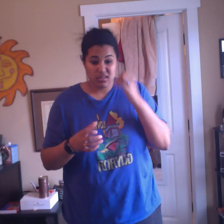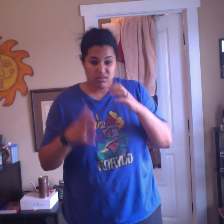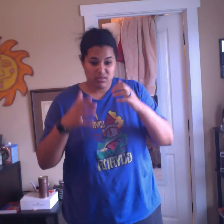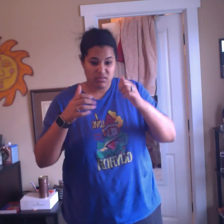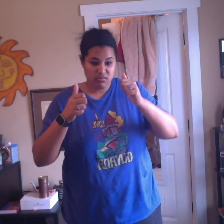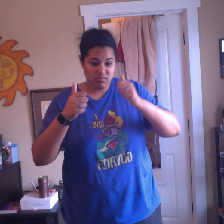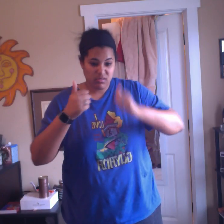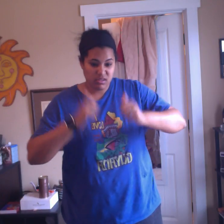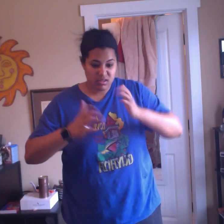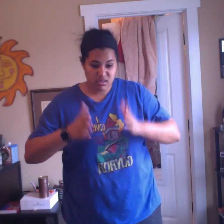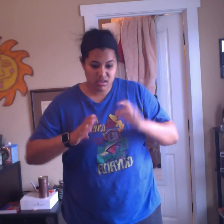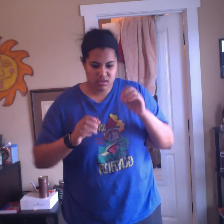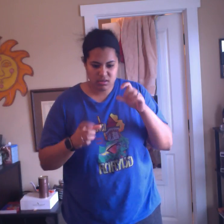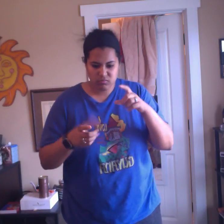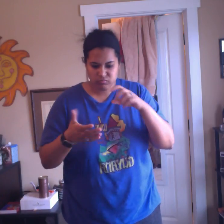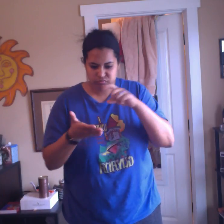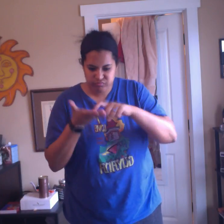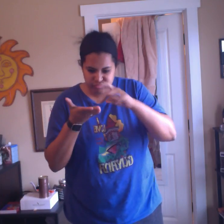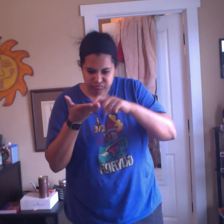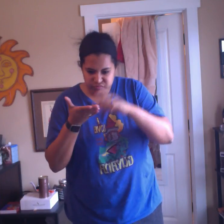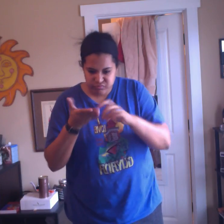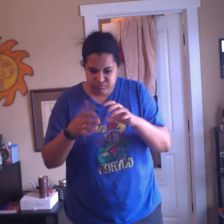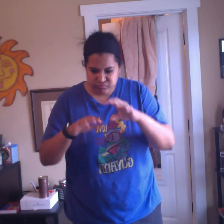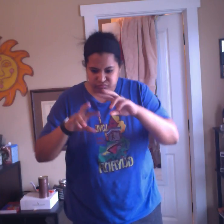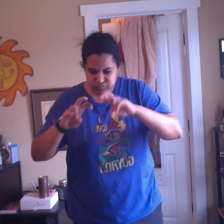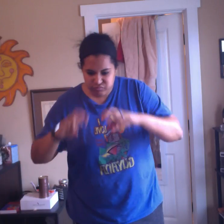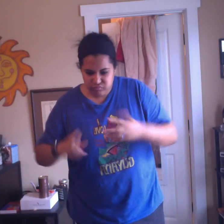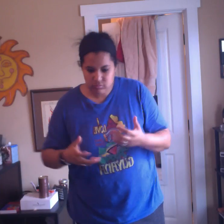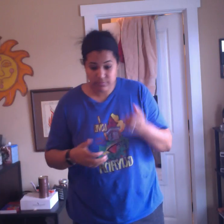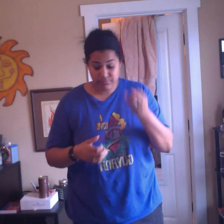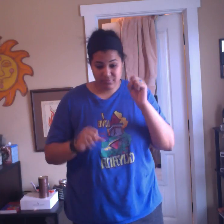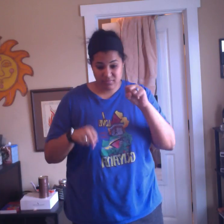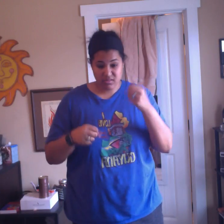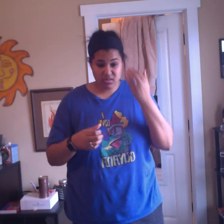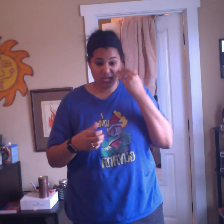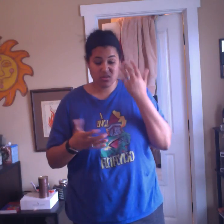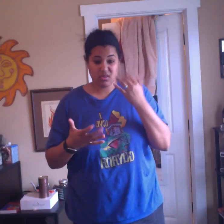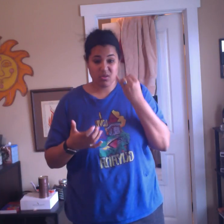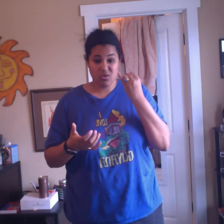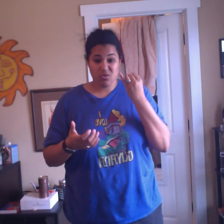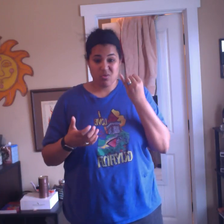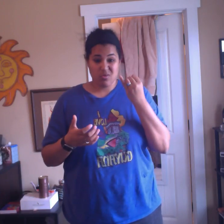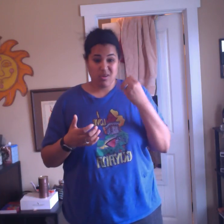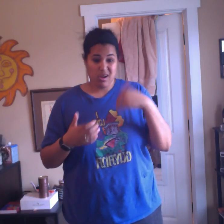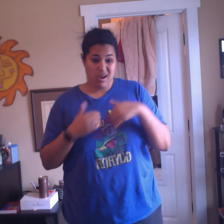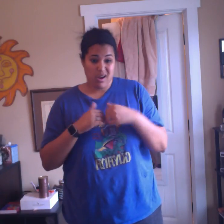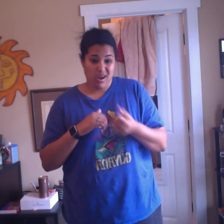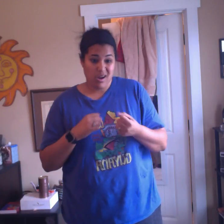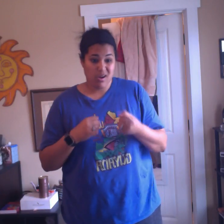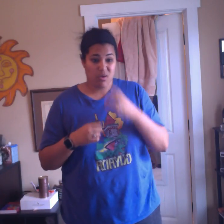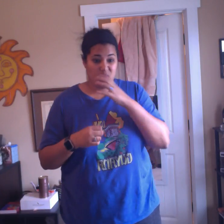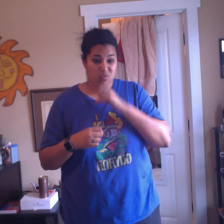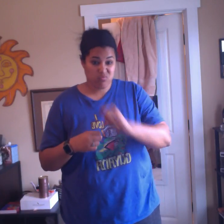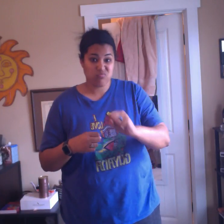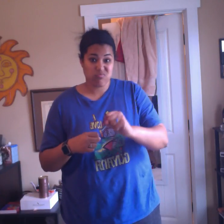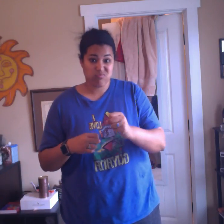let's imagine that some fell in the winter atop a high mountain. When spring comes, the temperature gets warmer, and that same snow and ice melts into